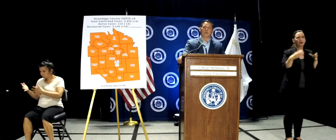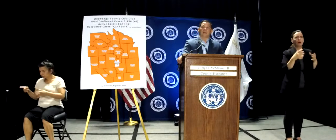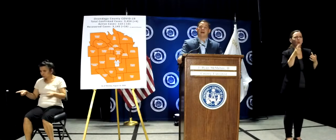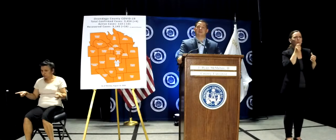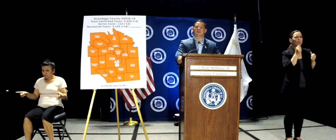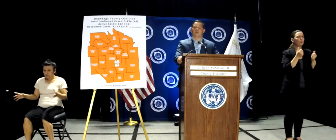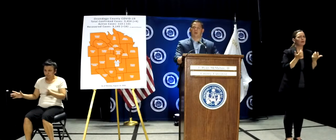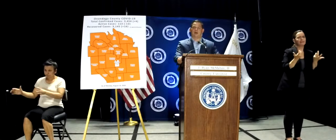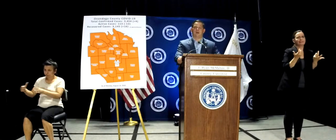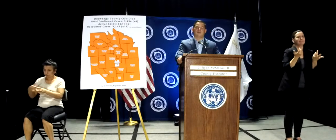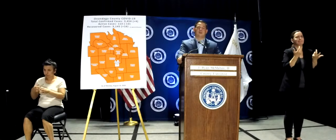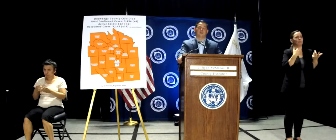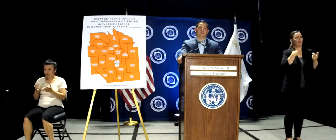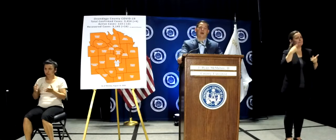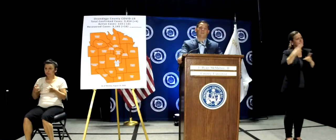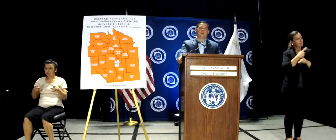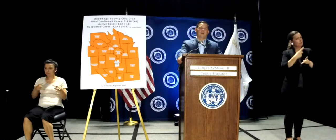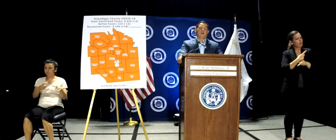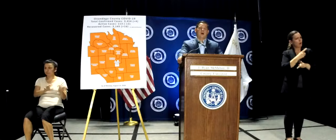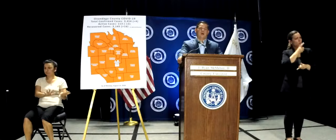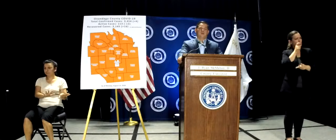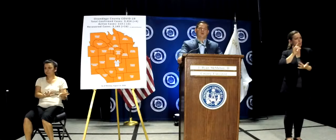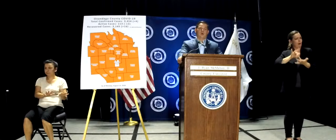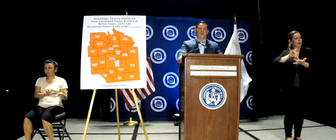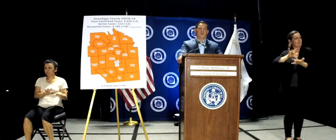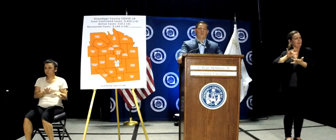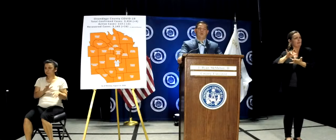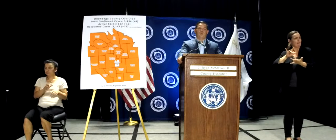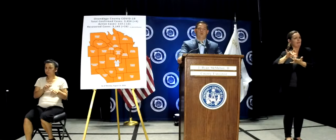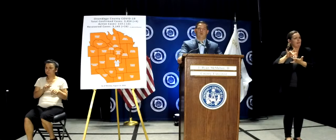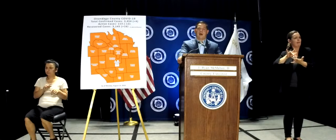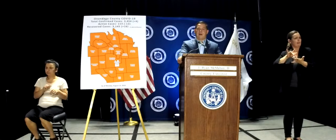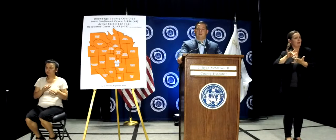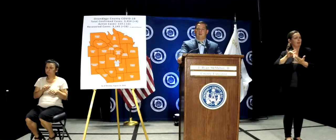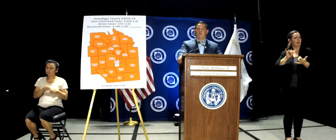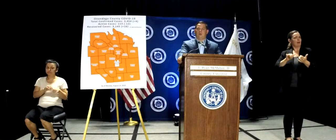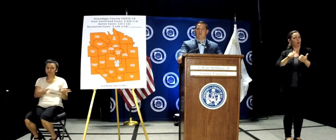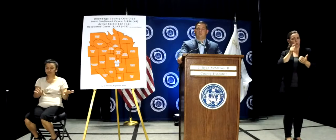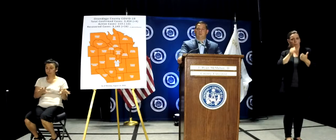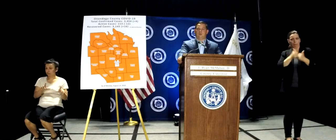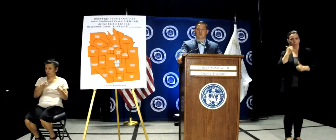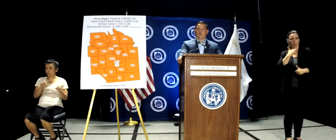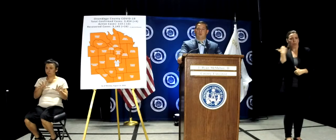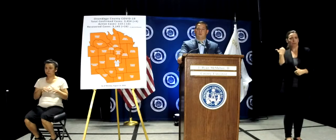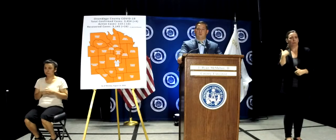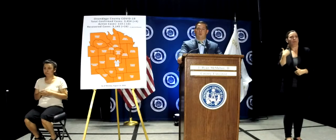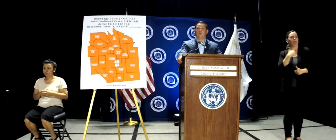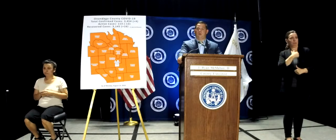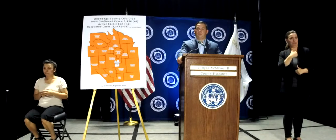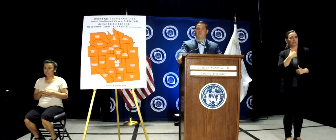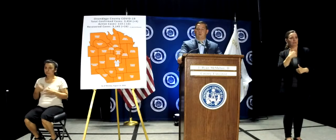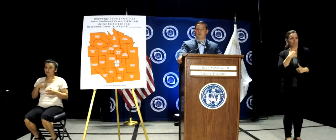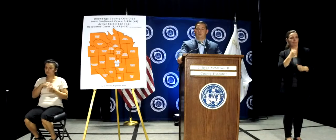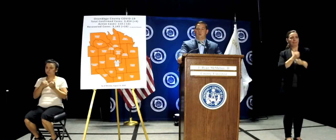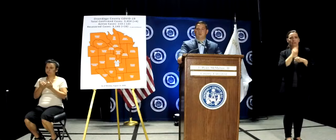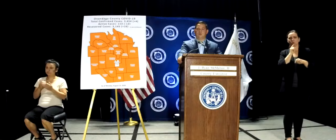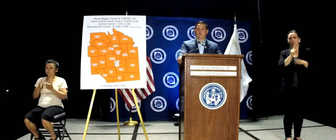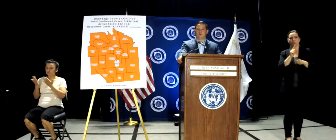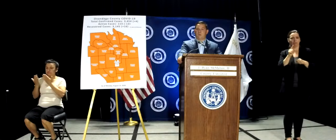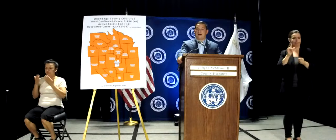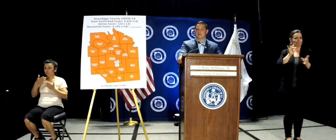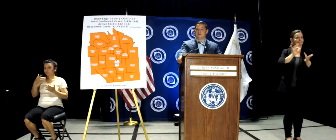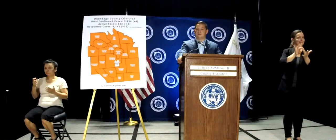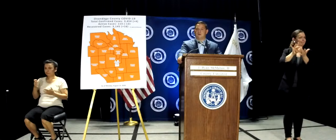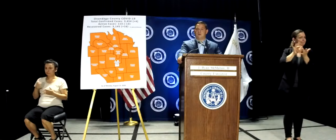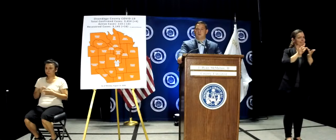so that we can box in the threat and isolate the threat. So we will do that with the schools. We will know before the schools